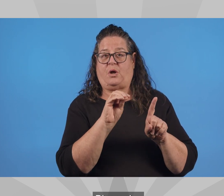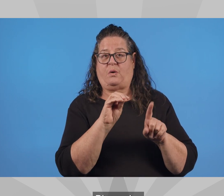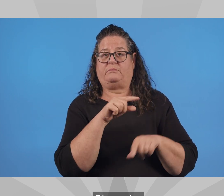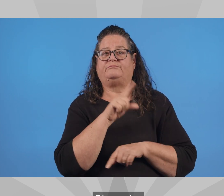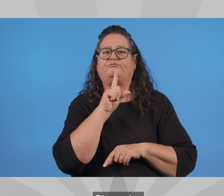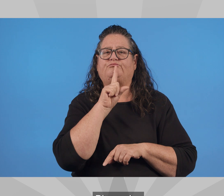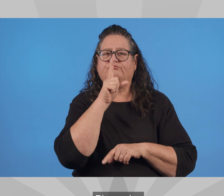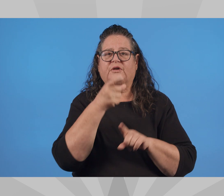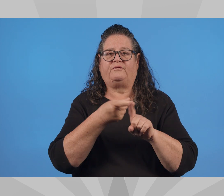Biography.